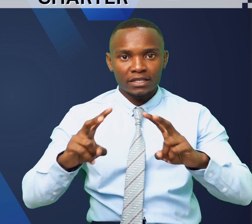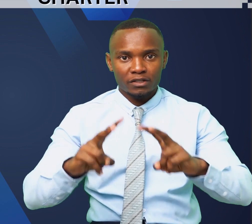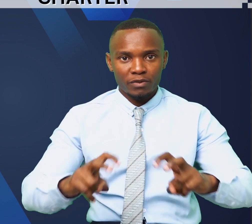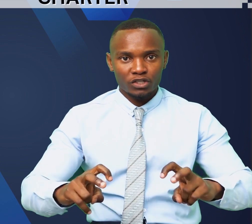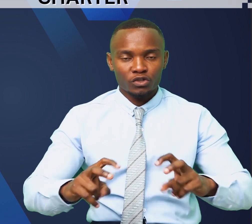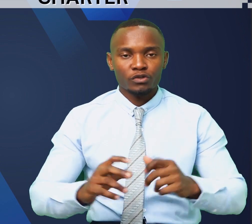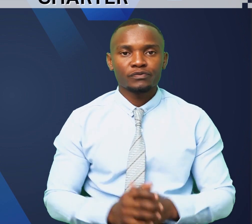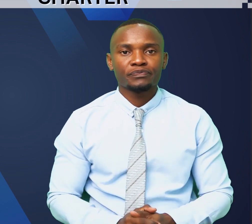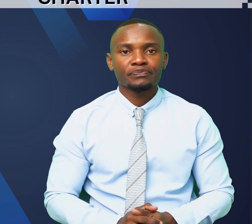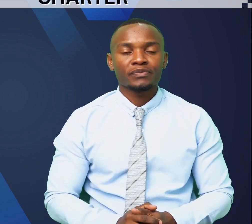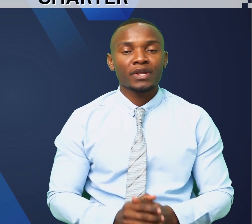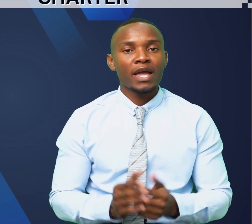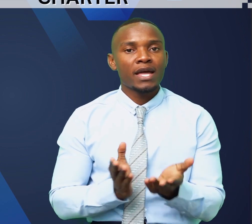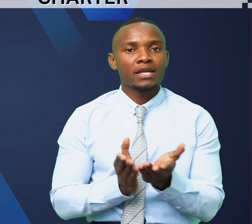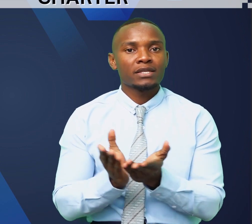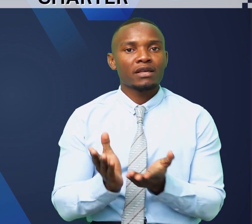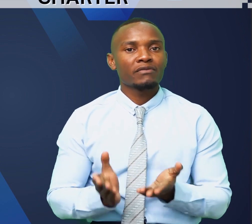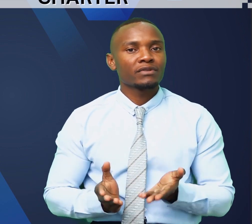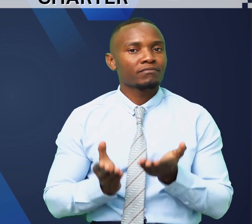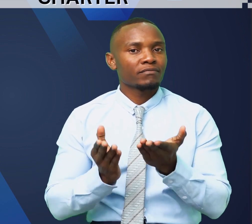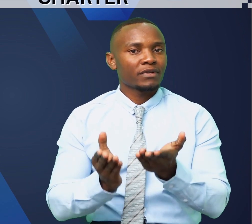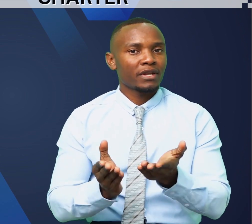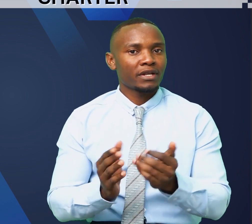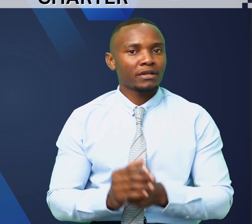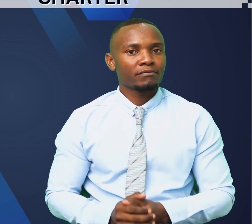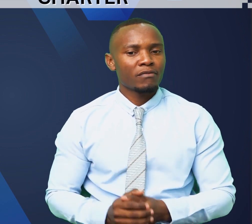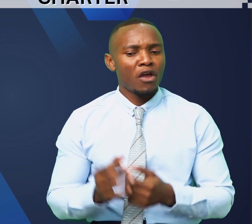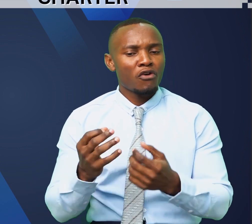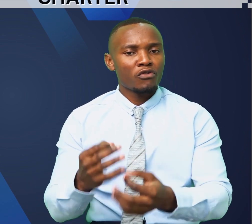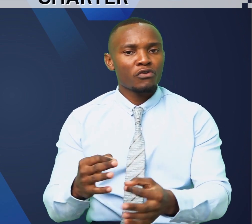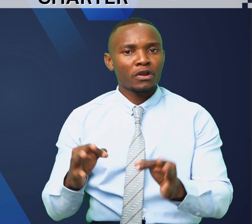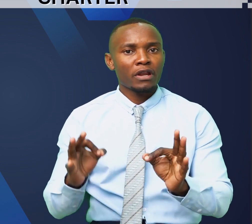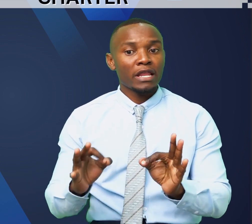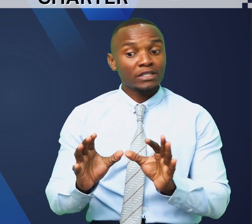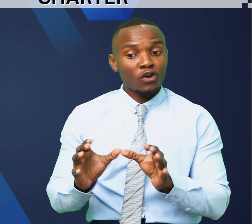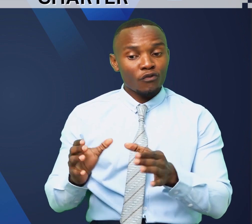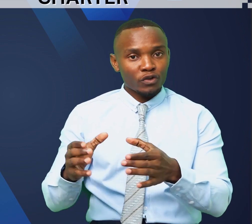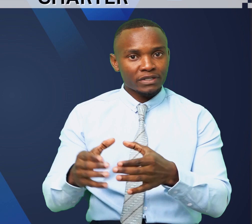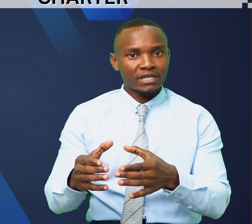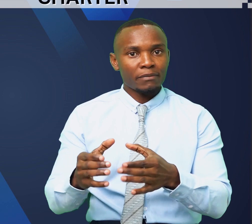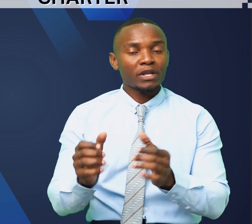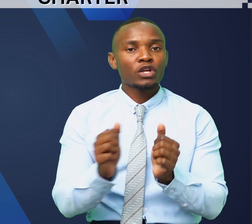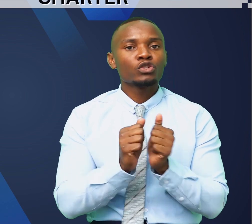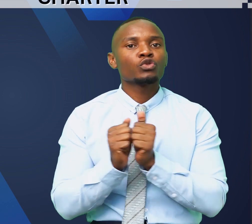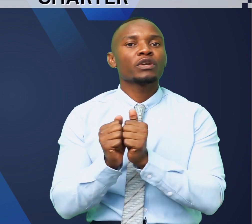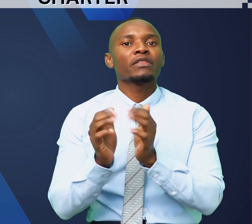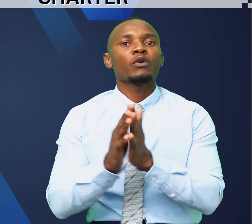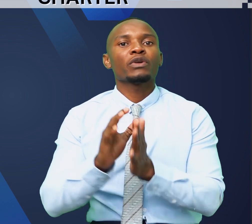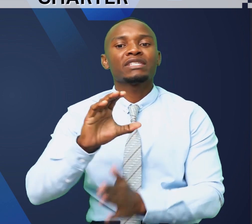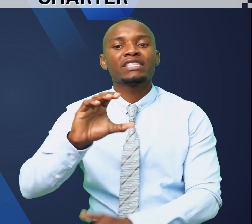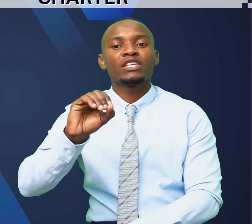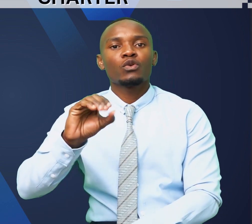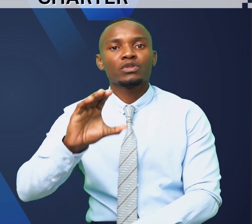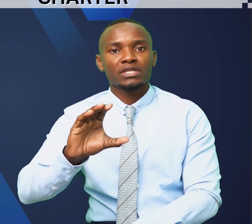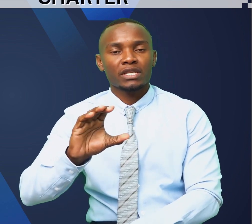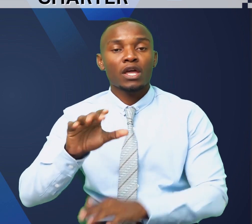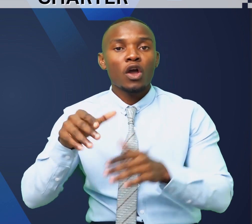Inspection. Service rendered: release of consignments accompanied with COC